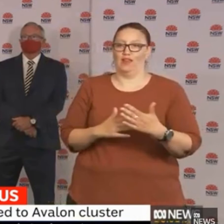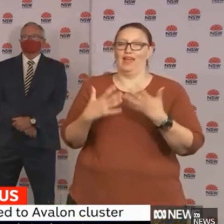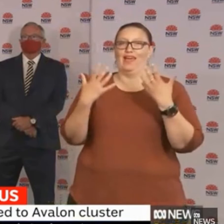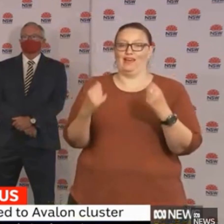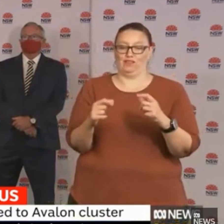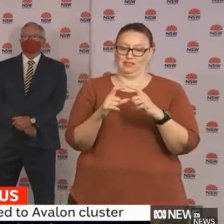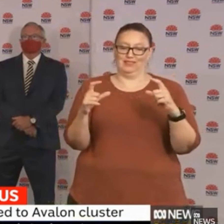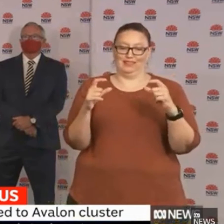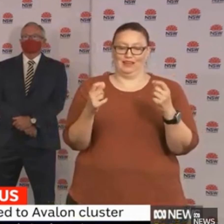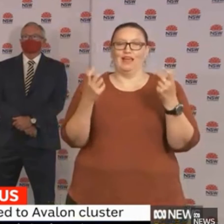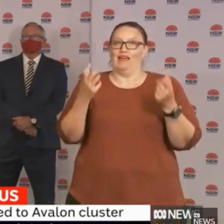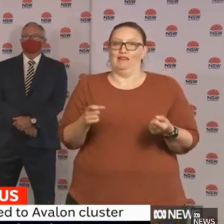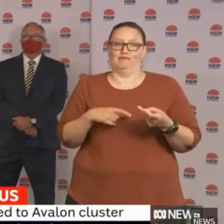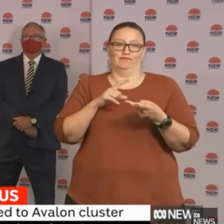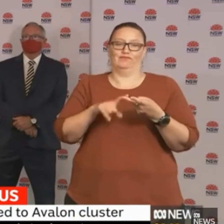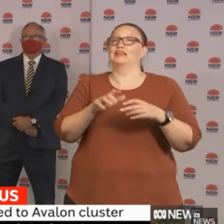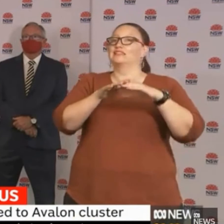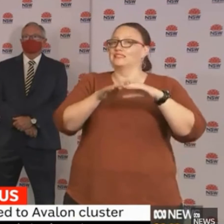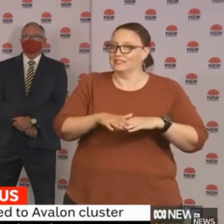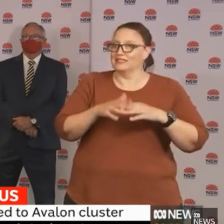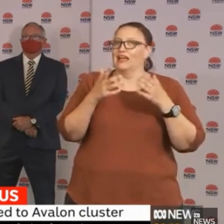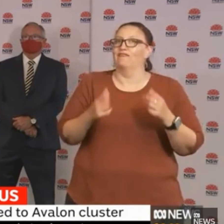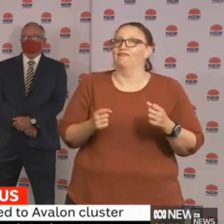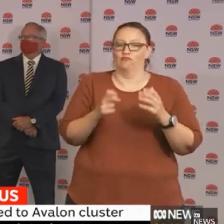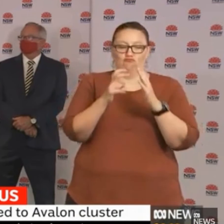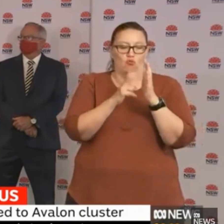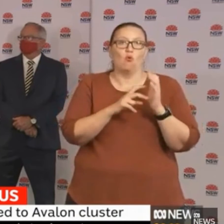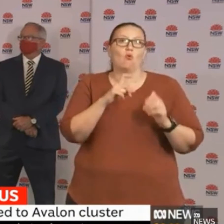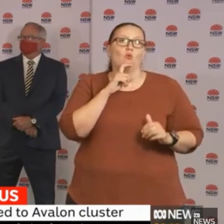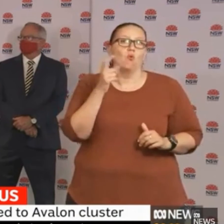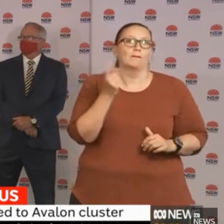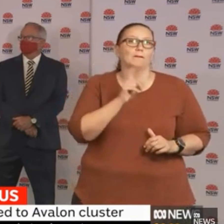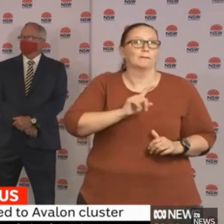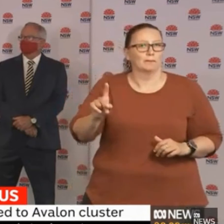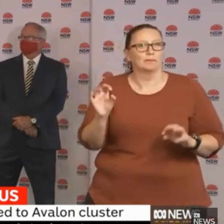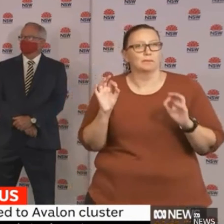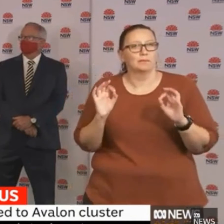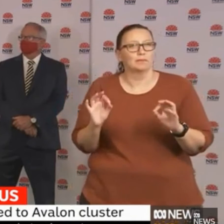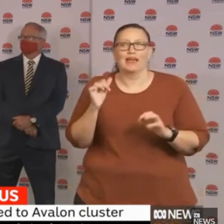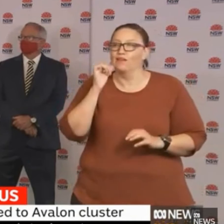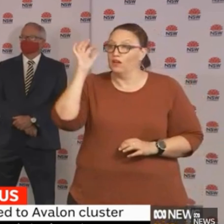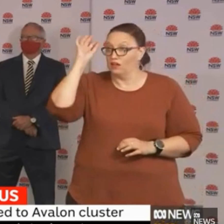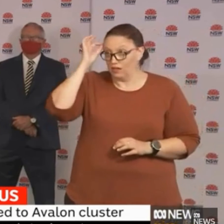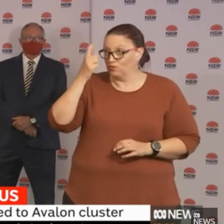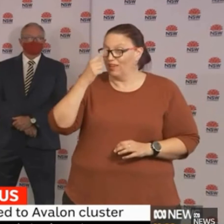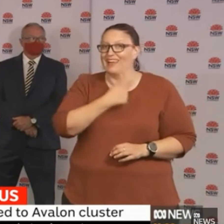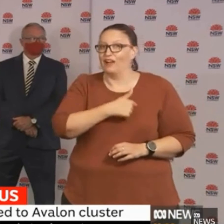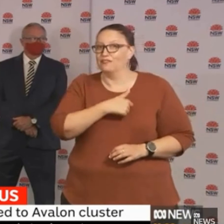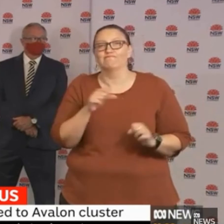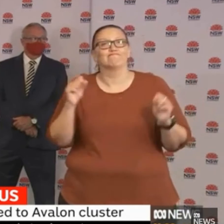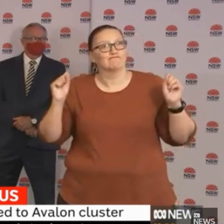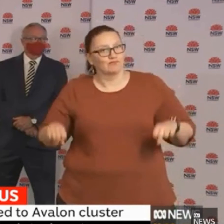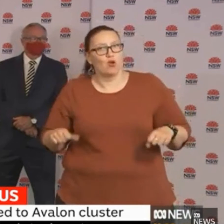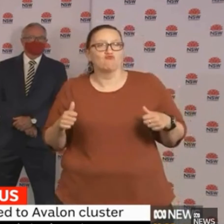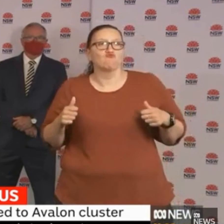events which are ticketed, seated, controlled, with good records of who's coming in and out. Now, if the councils can guarantee that, that's a matter for